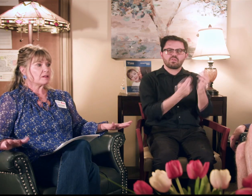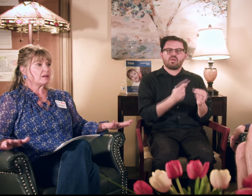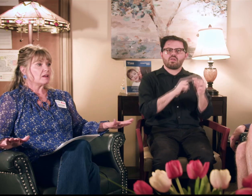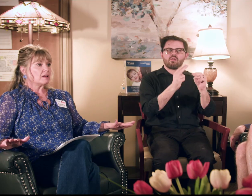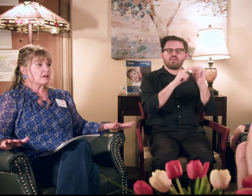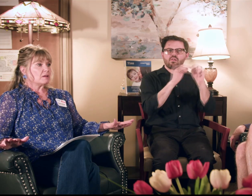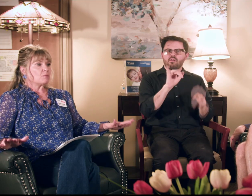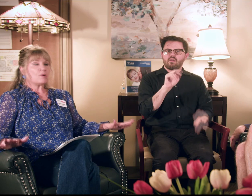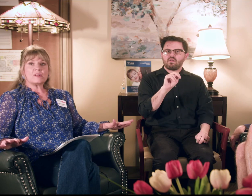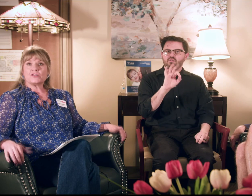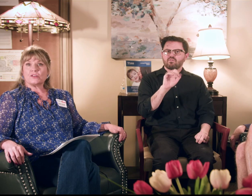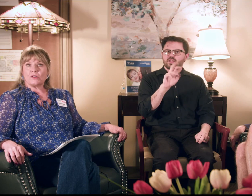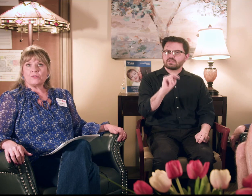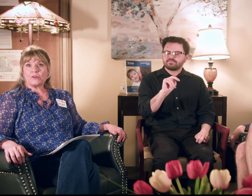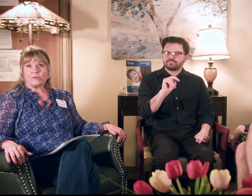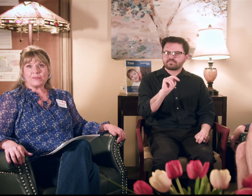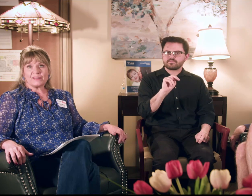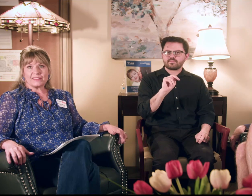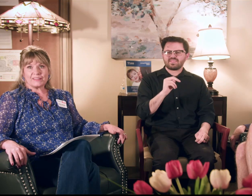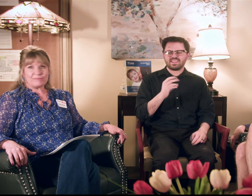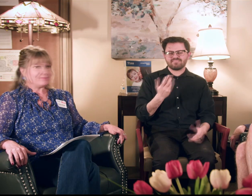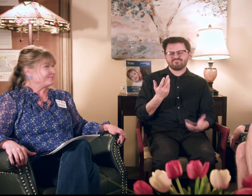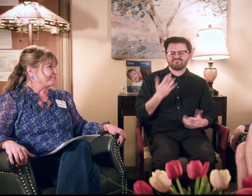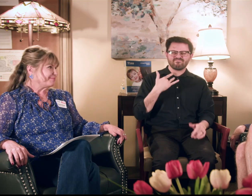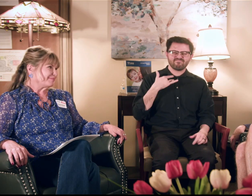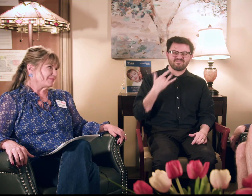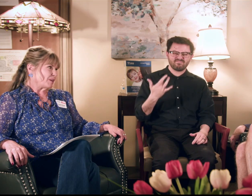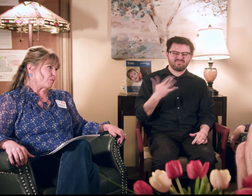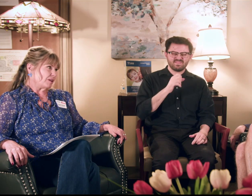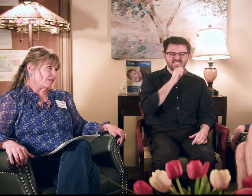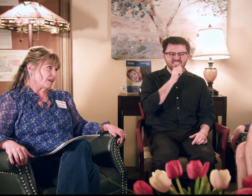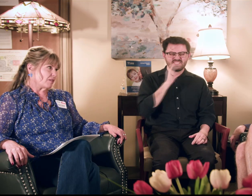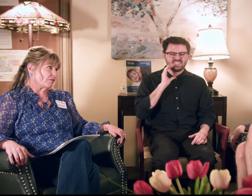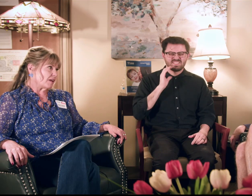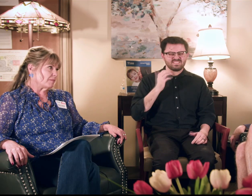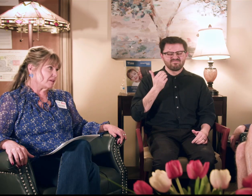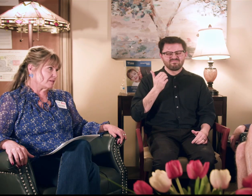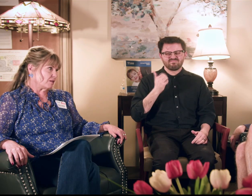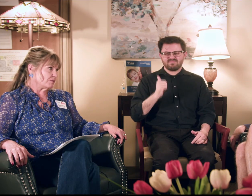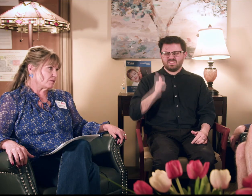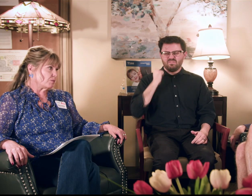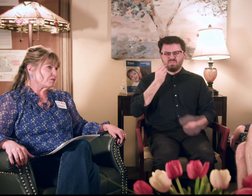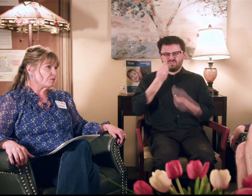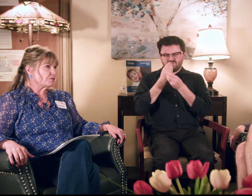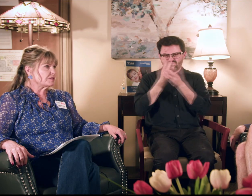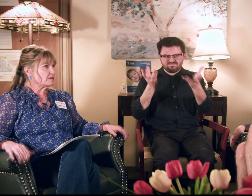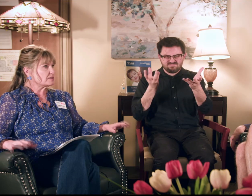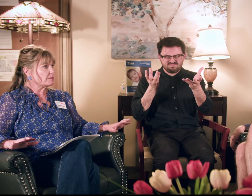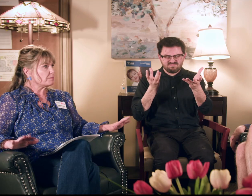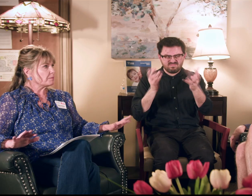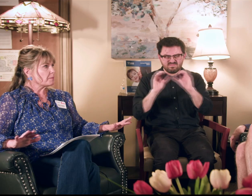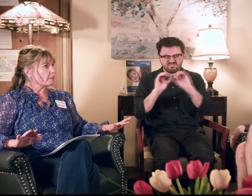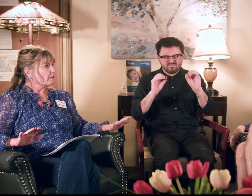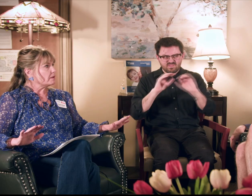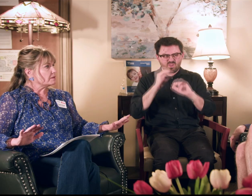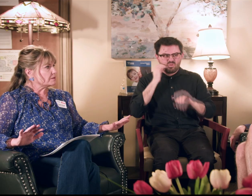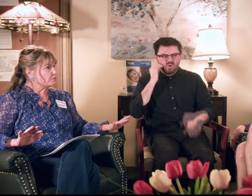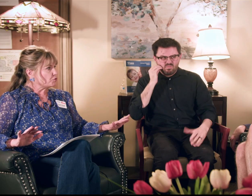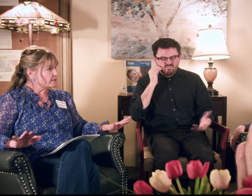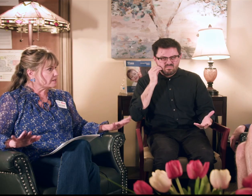seniors typically won't let you know they're homeless. They won't even let their families know. So we're seeing